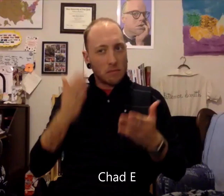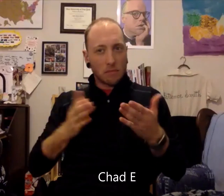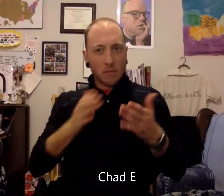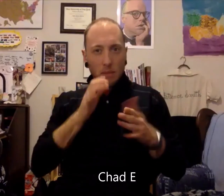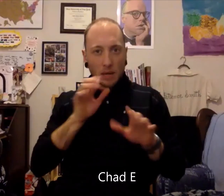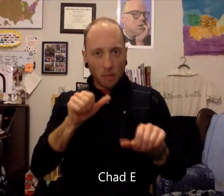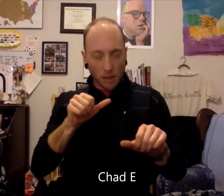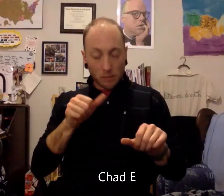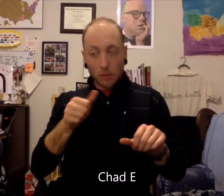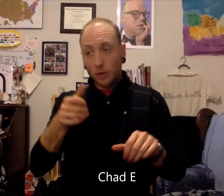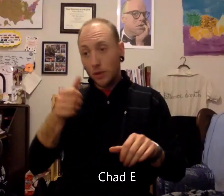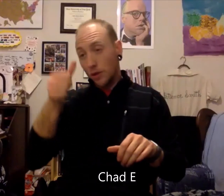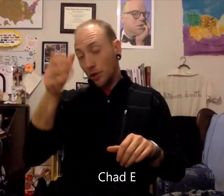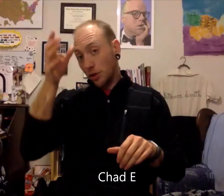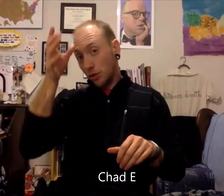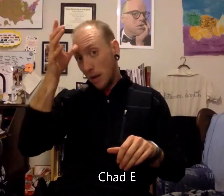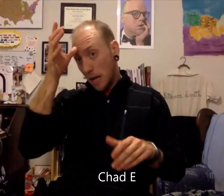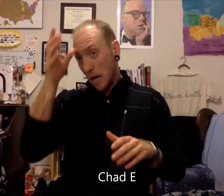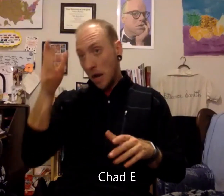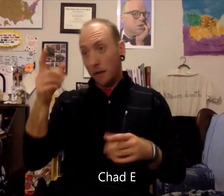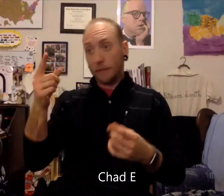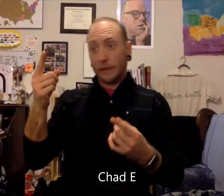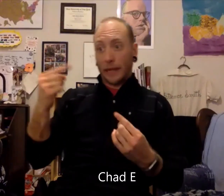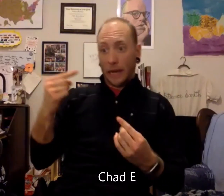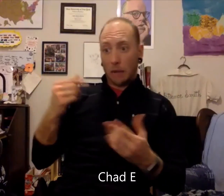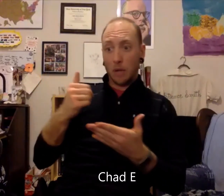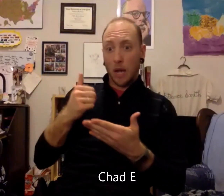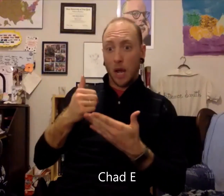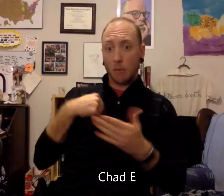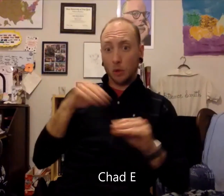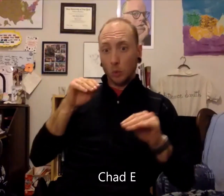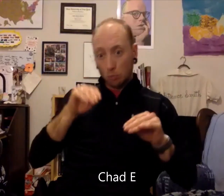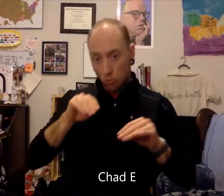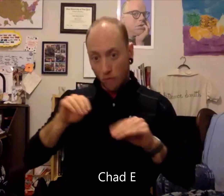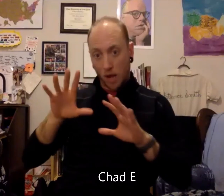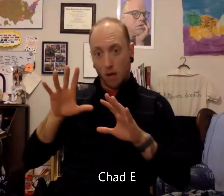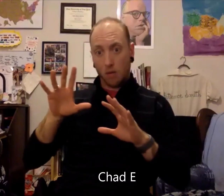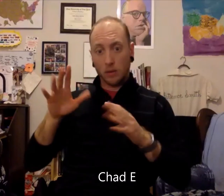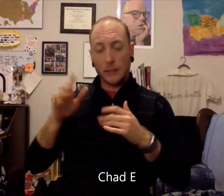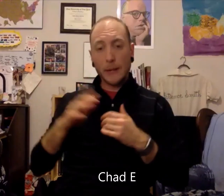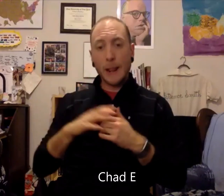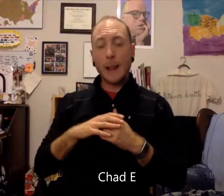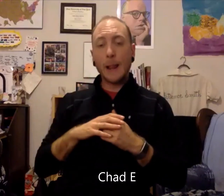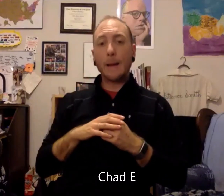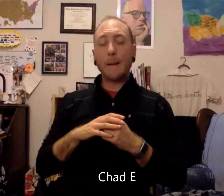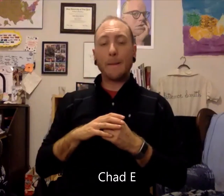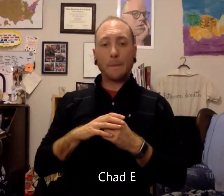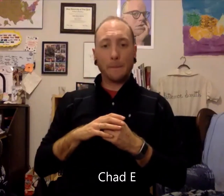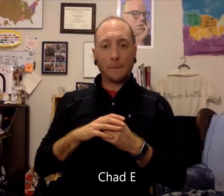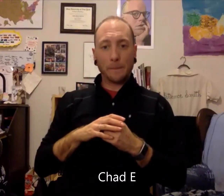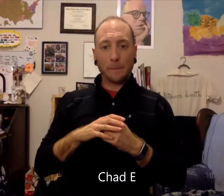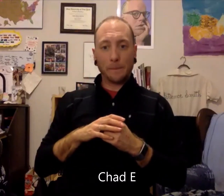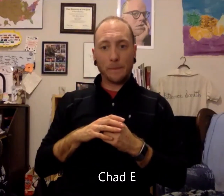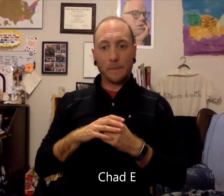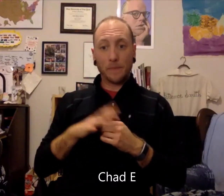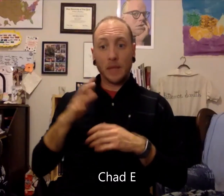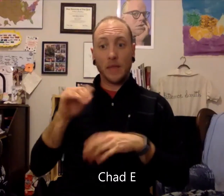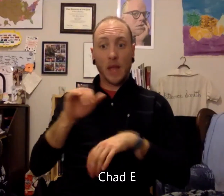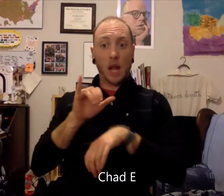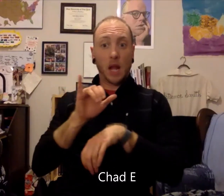going to move me out of my apartment. And I didn't remember that night, I didn't finish all the beer.